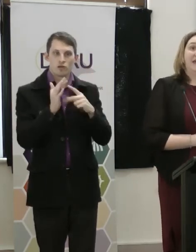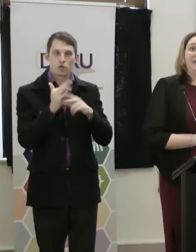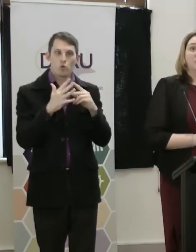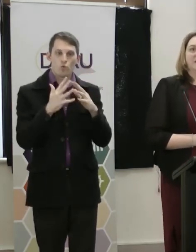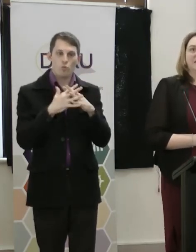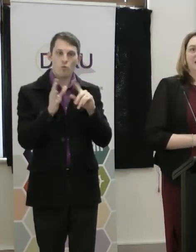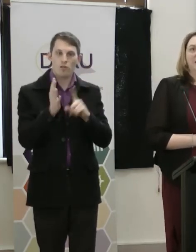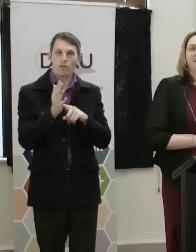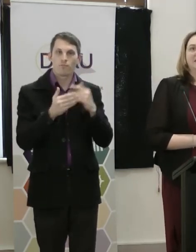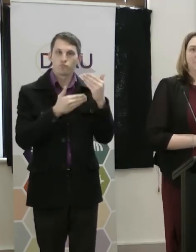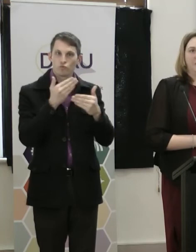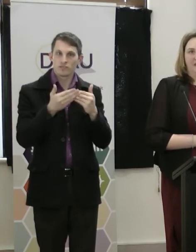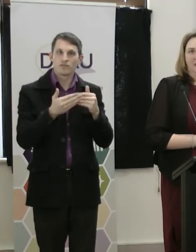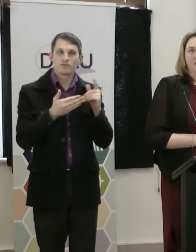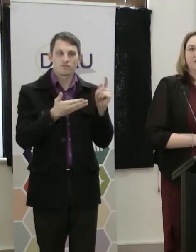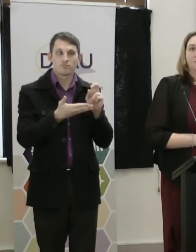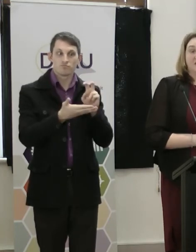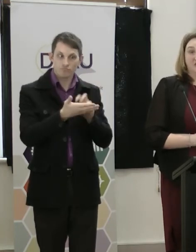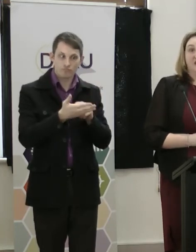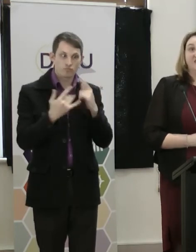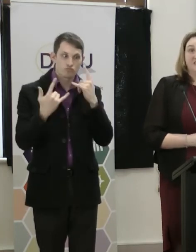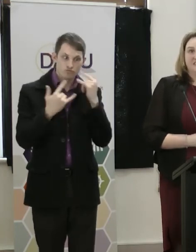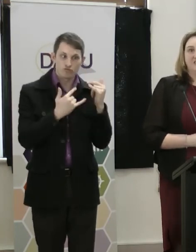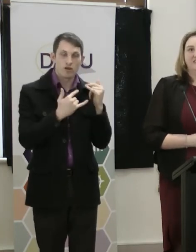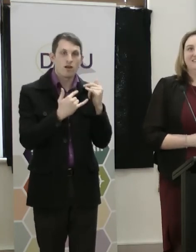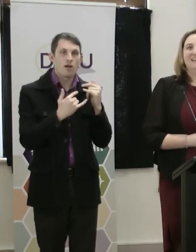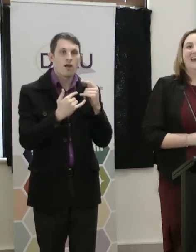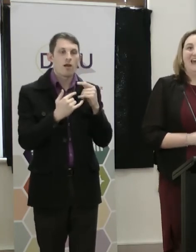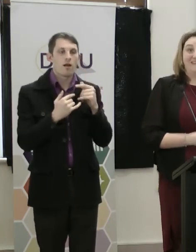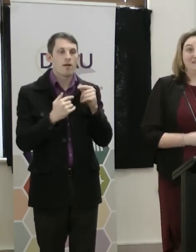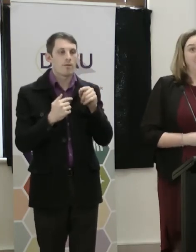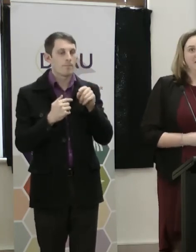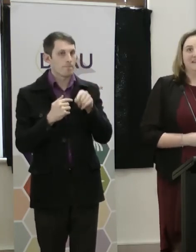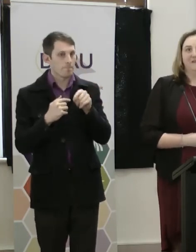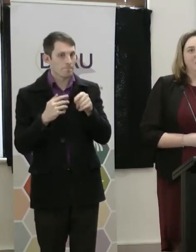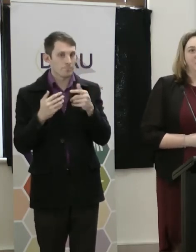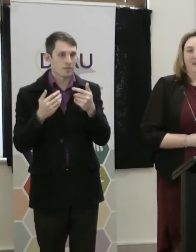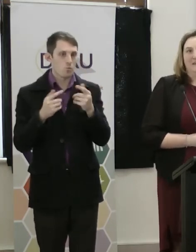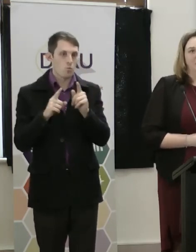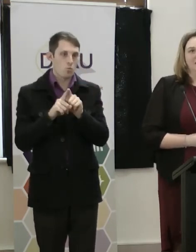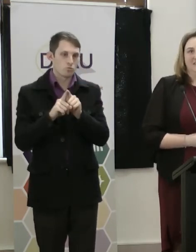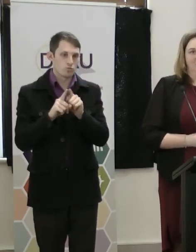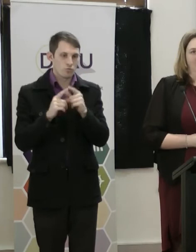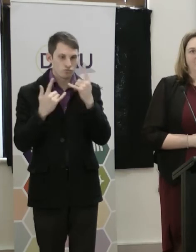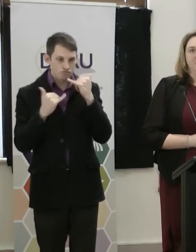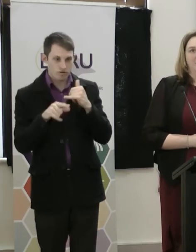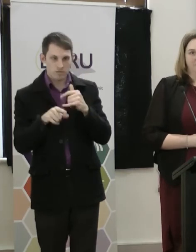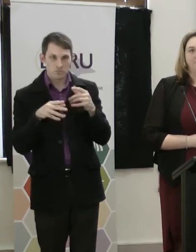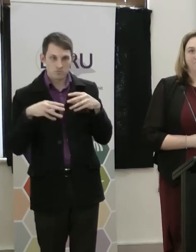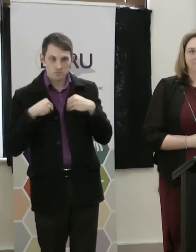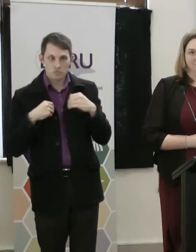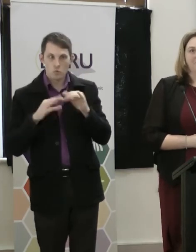but the banning orders take place separately to registration decisions, and that's publicly available for anybody to see on our